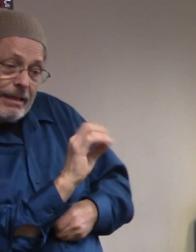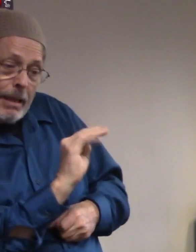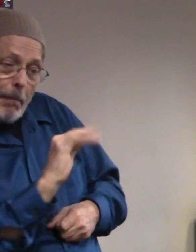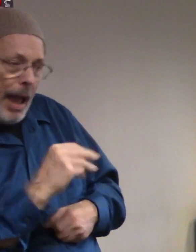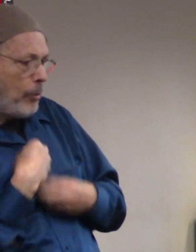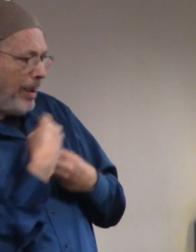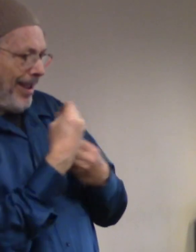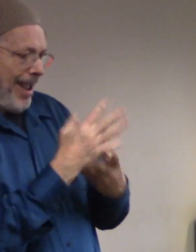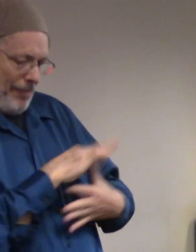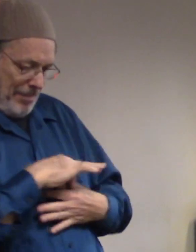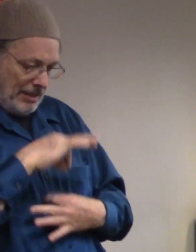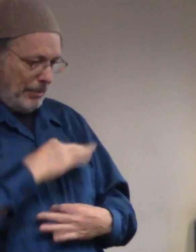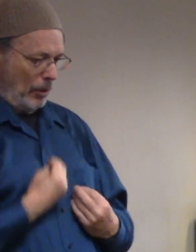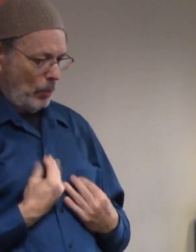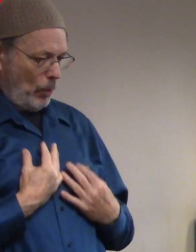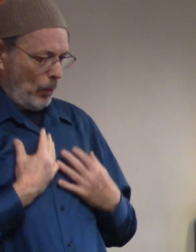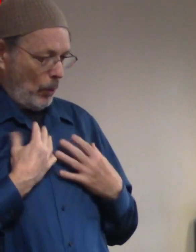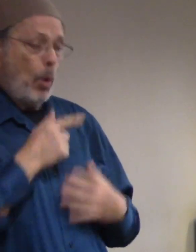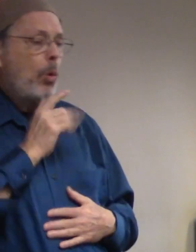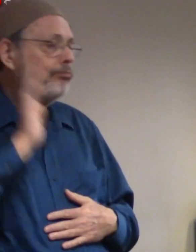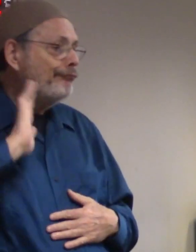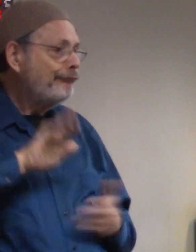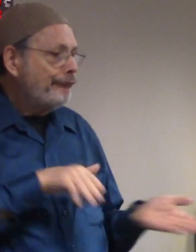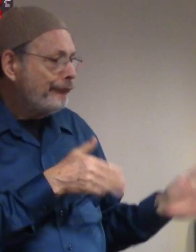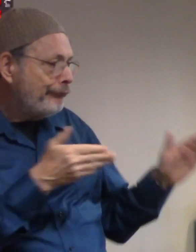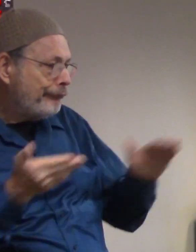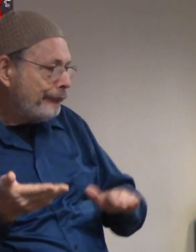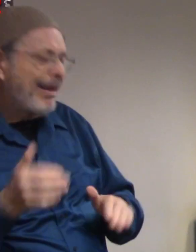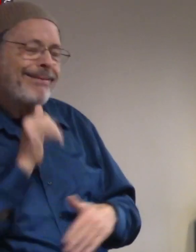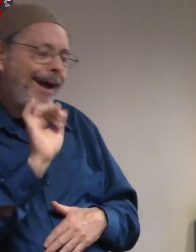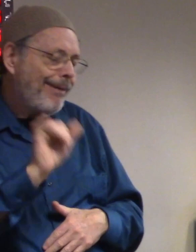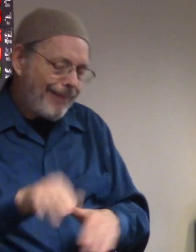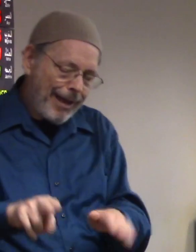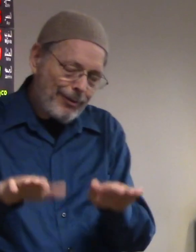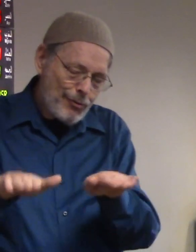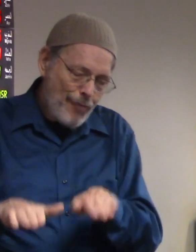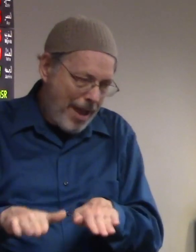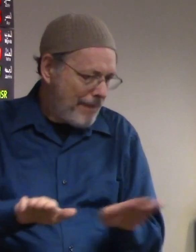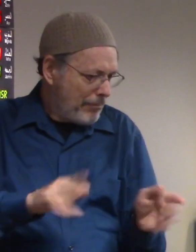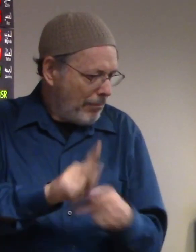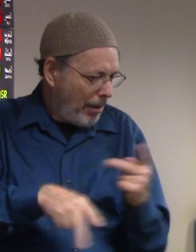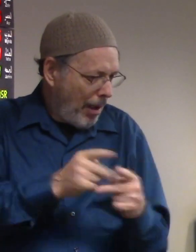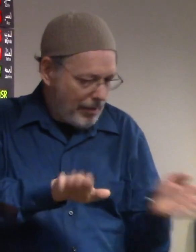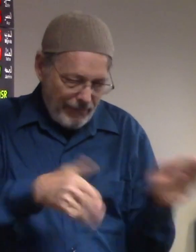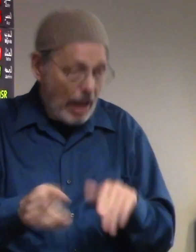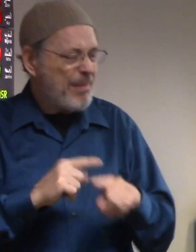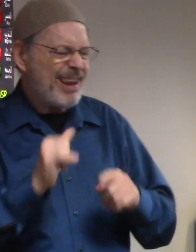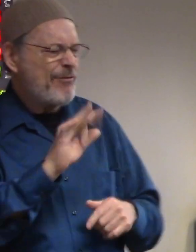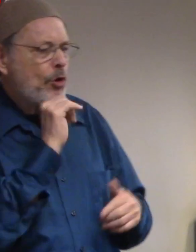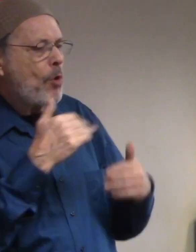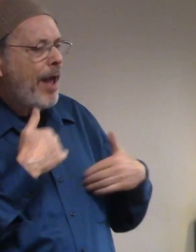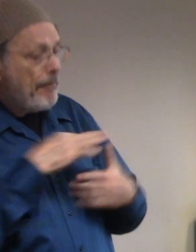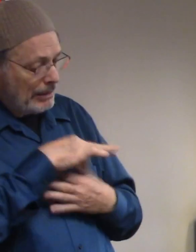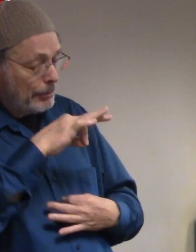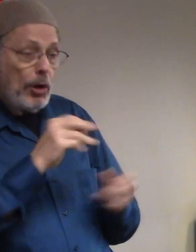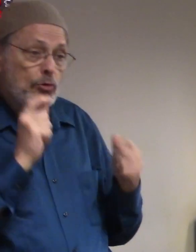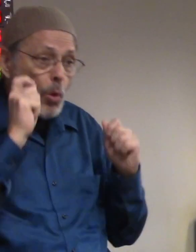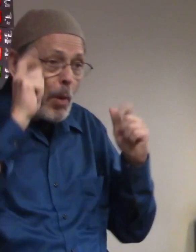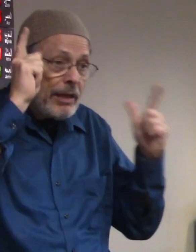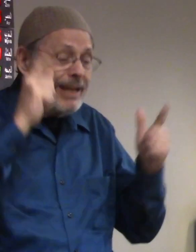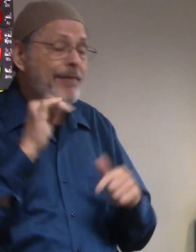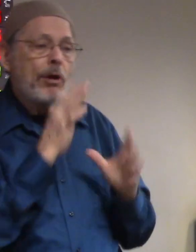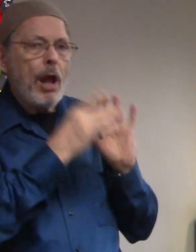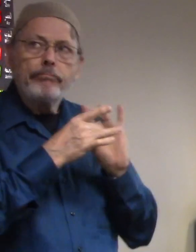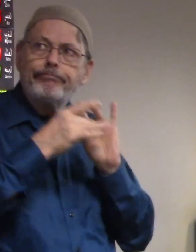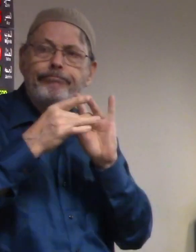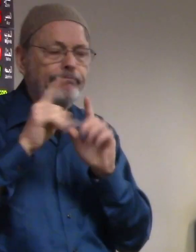to, like the one that used to be dead, not the dead that's in the grave, but when you don't have spiritual awakening, when you are not